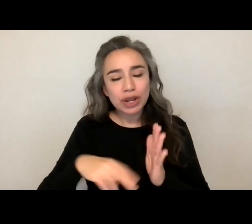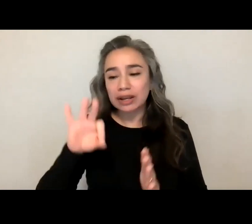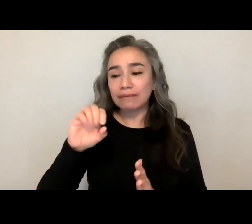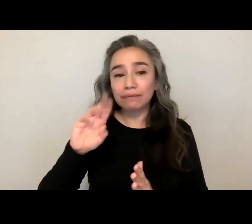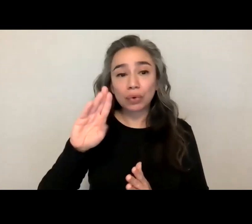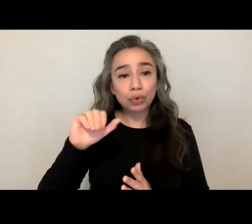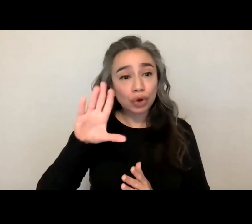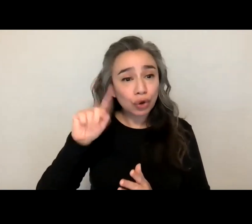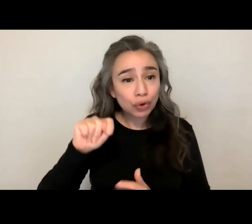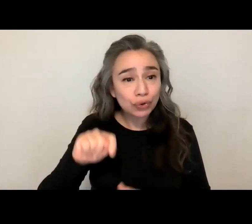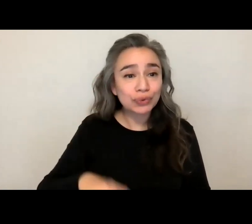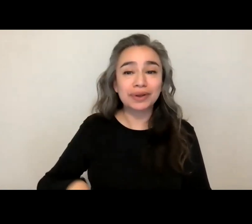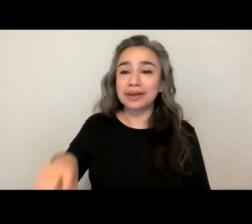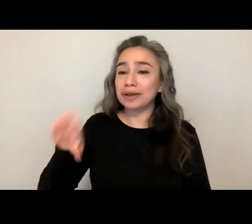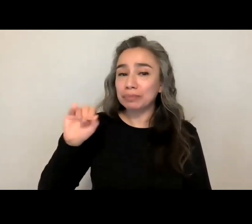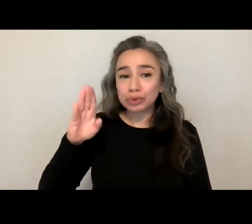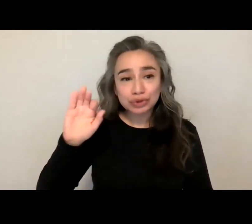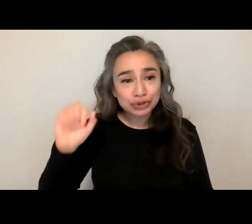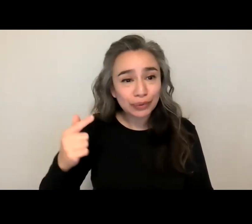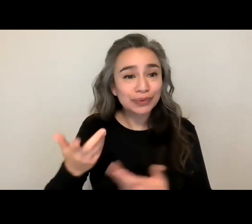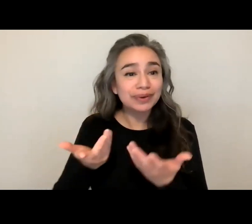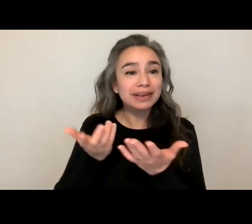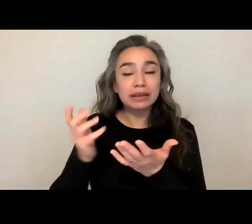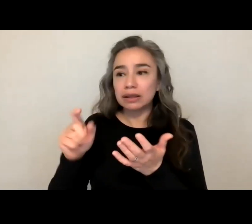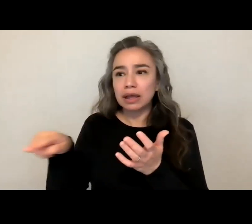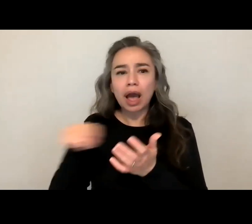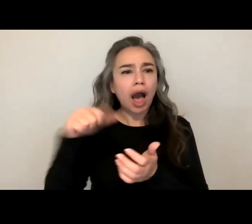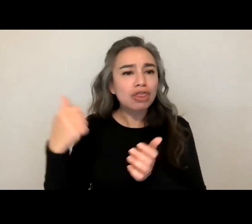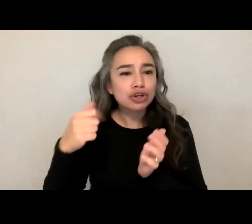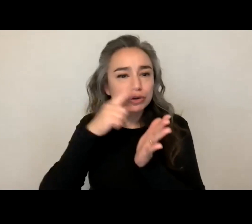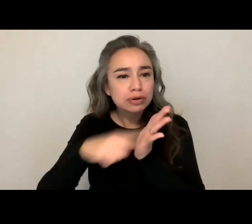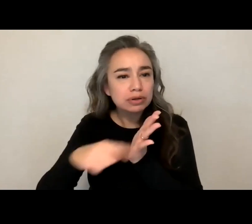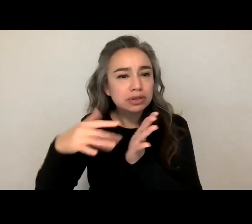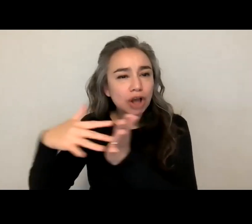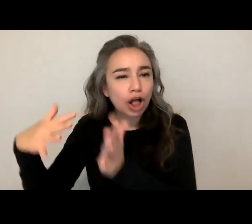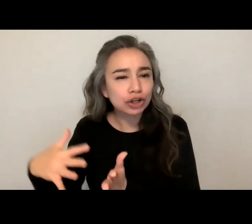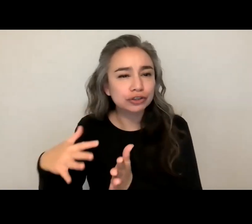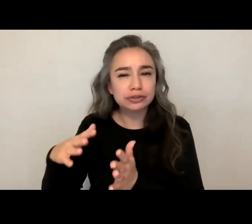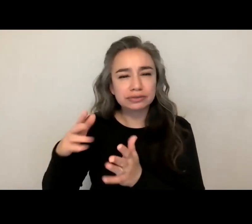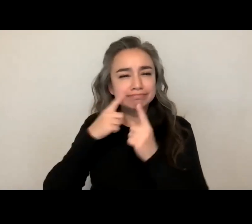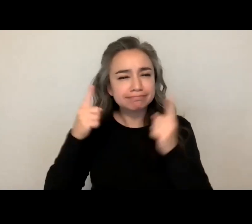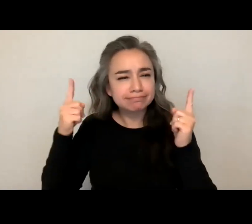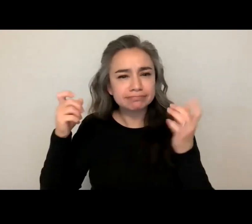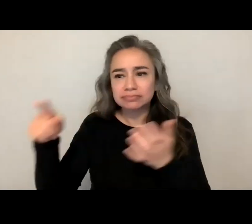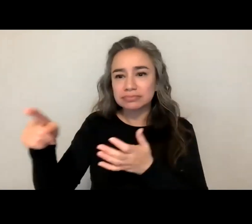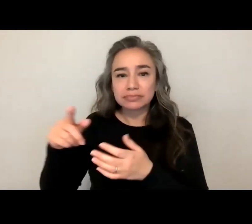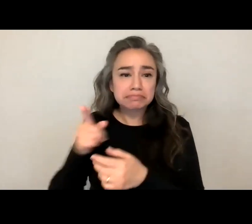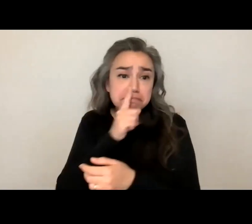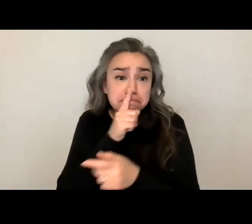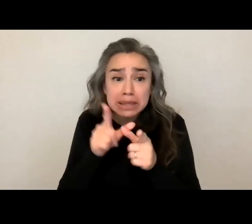Memmi and other scholars, not linguists, but who are interested in linguistics, I would have written a different